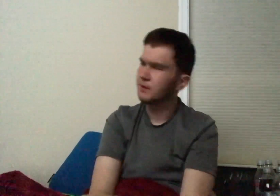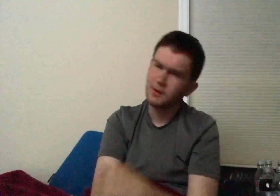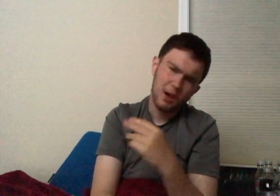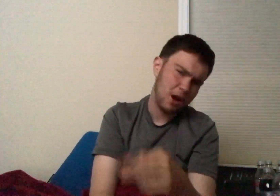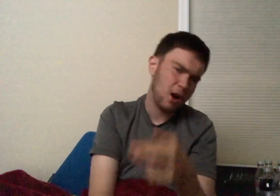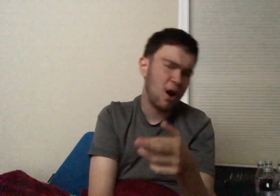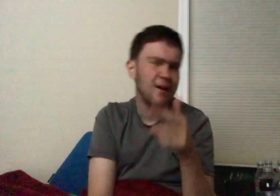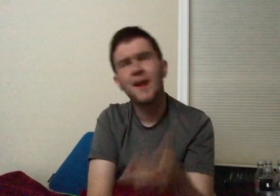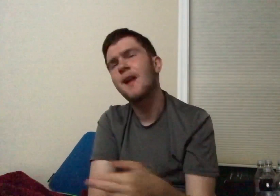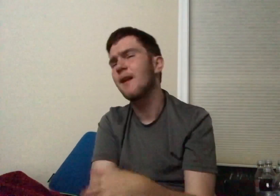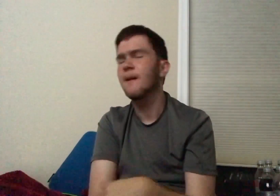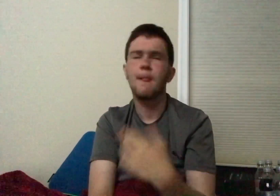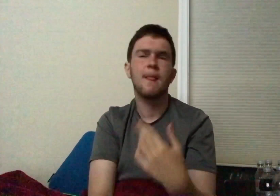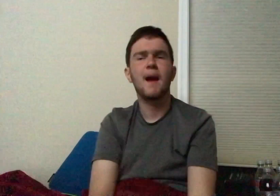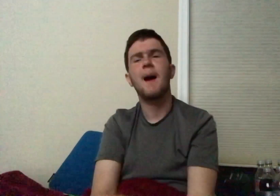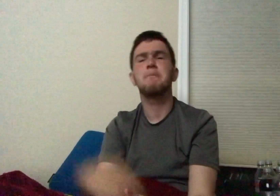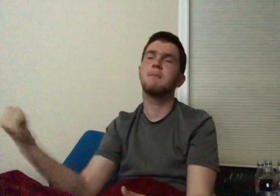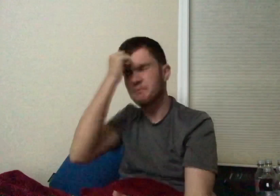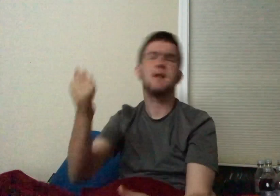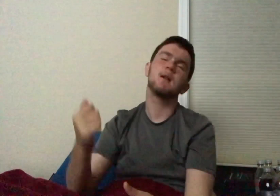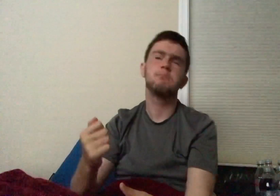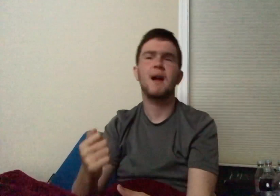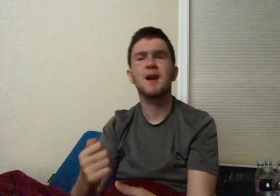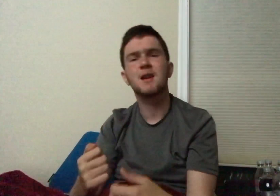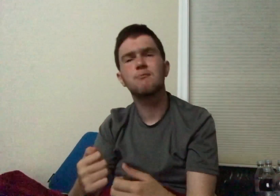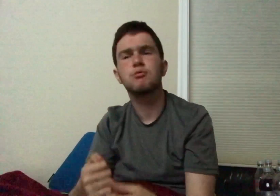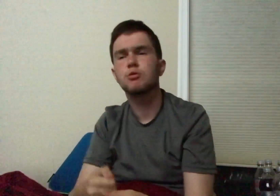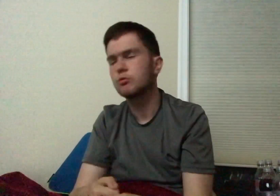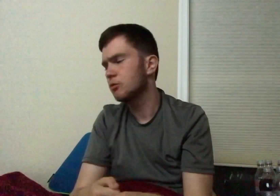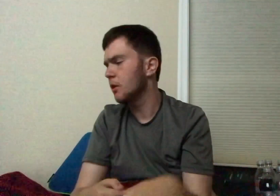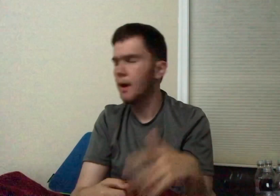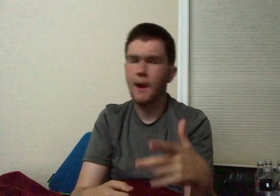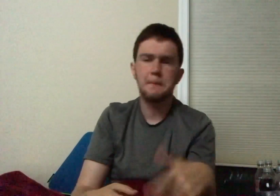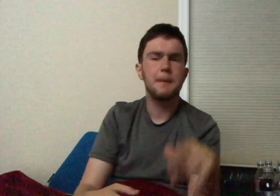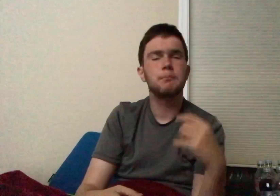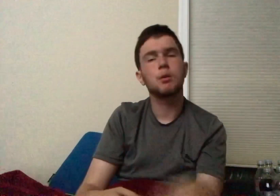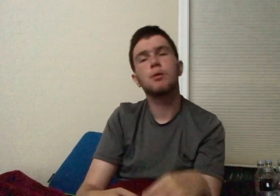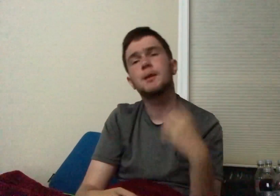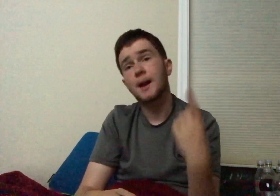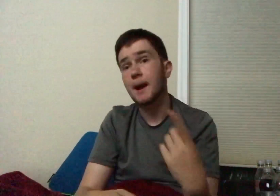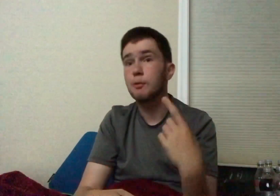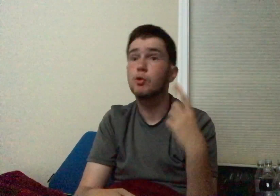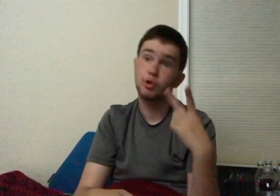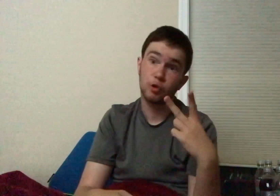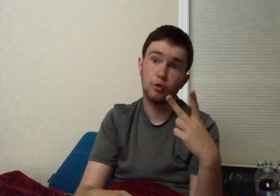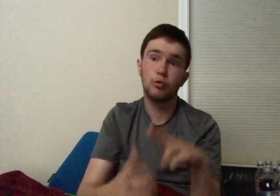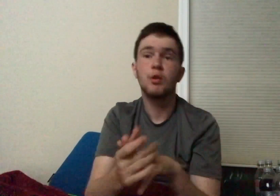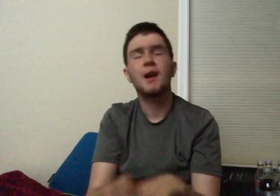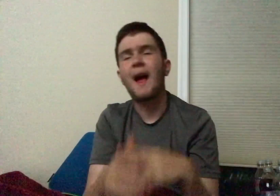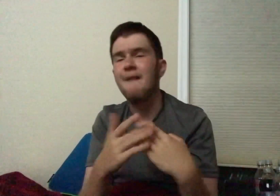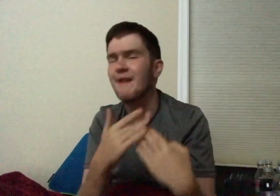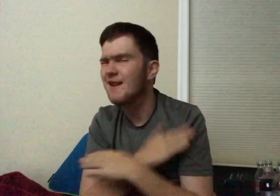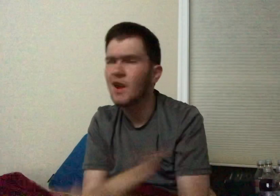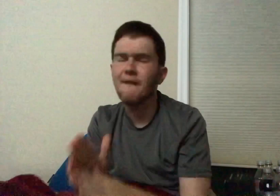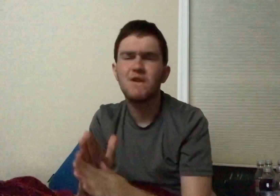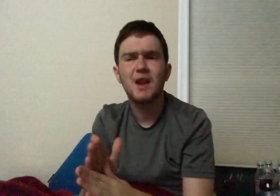tough. Oh yeah. I've been beat up black and blue. I've been broke a time or two. I've had nothing left